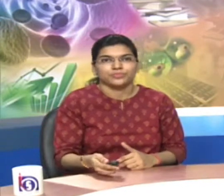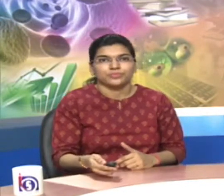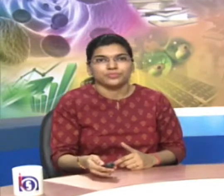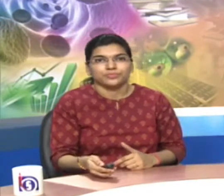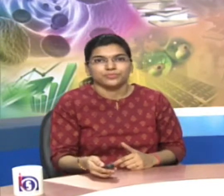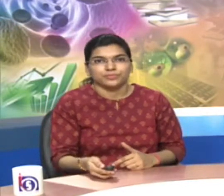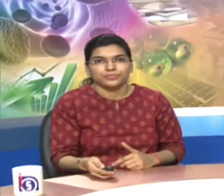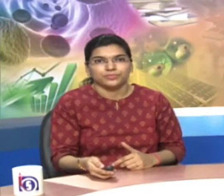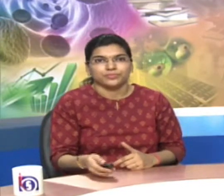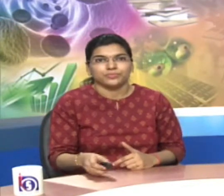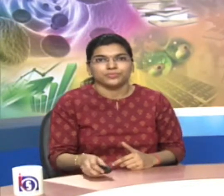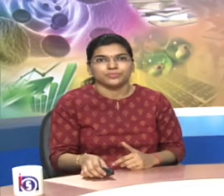just look at the screen.